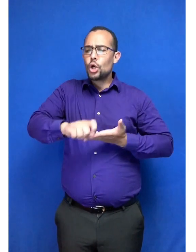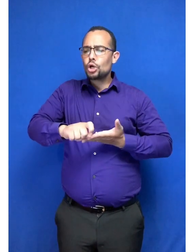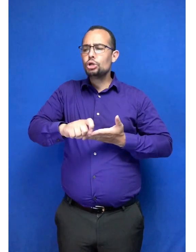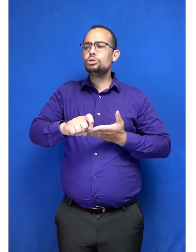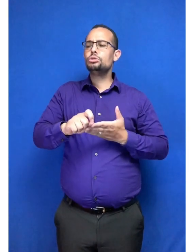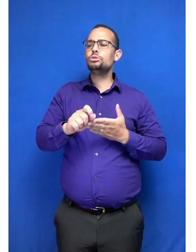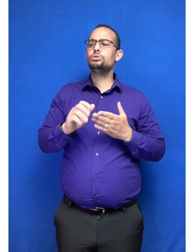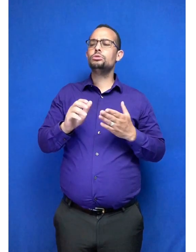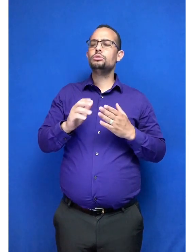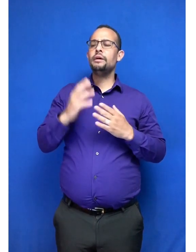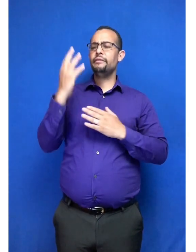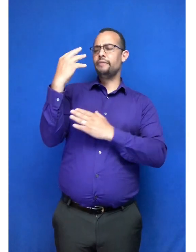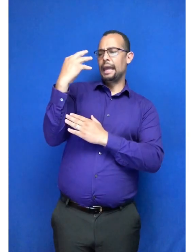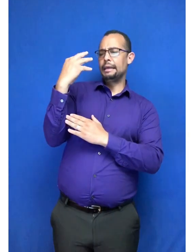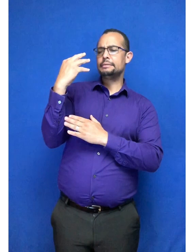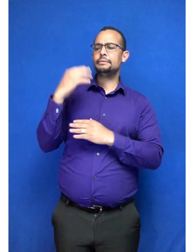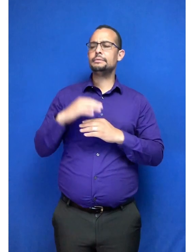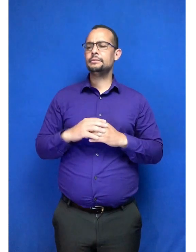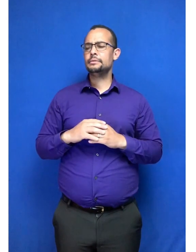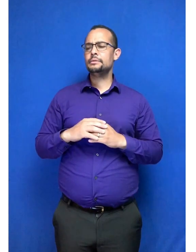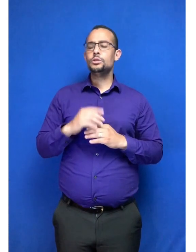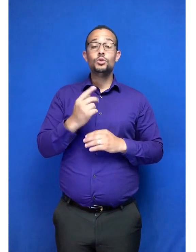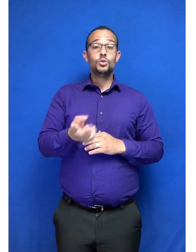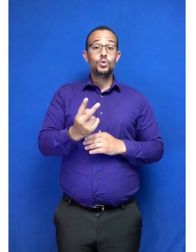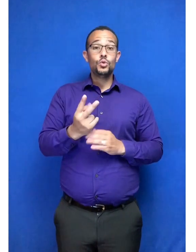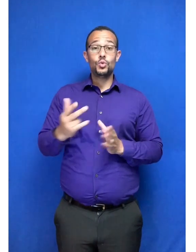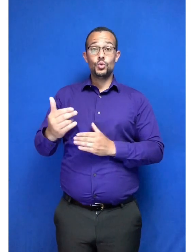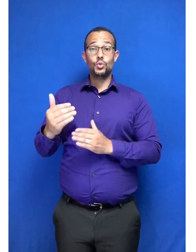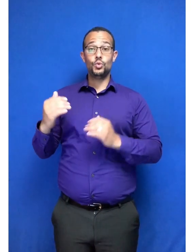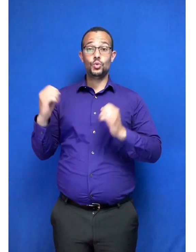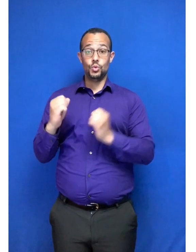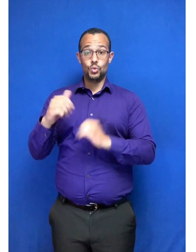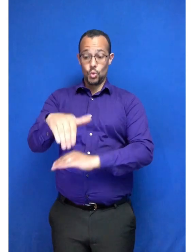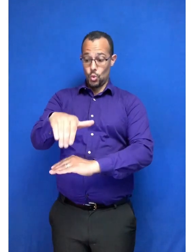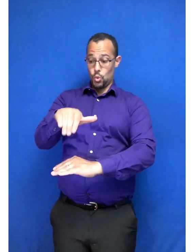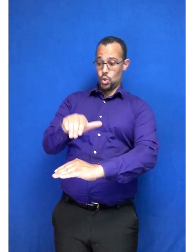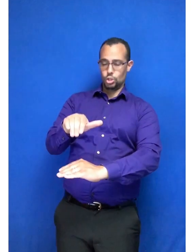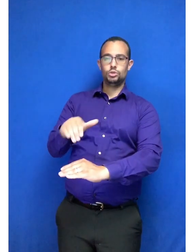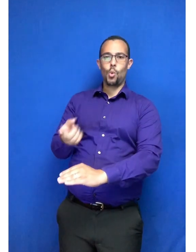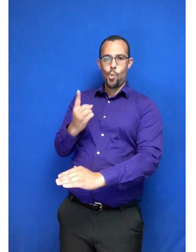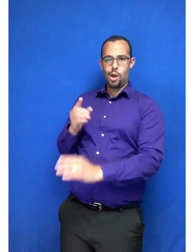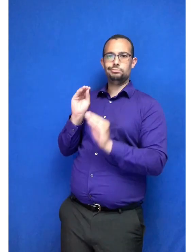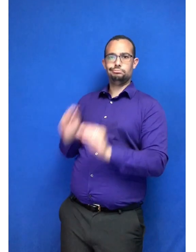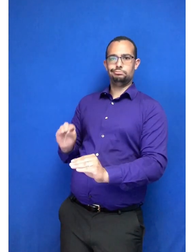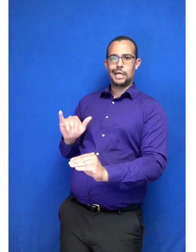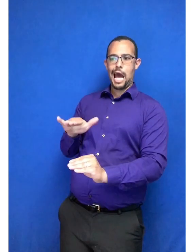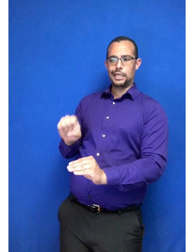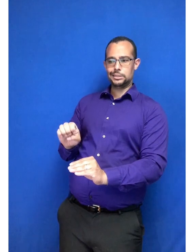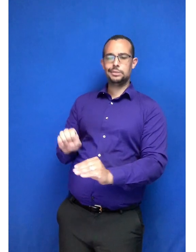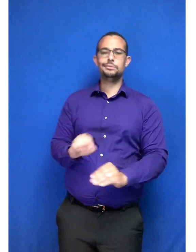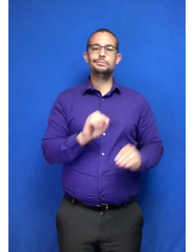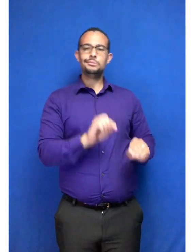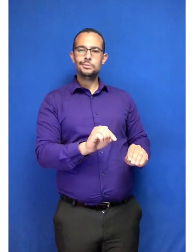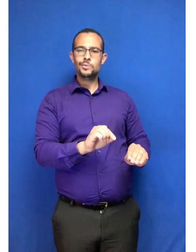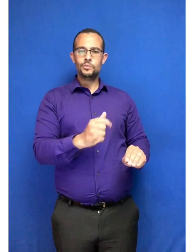quick dams. These function like sandbags, but they store flat. So they're very easy to store, and you can get them